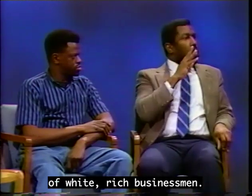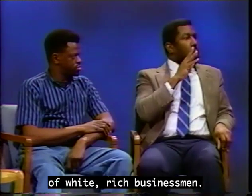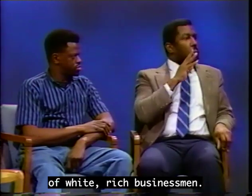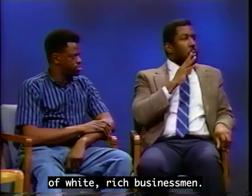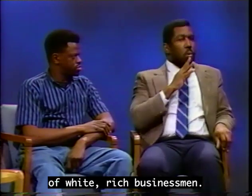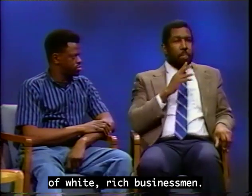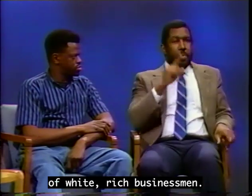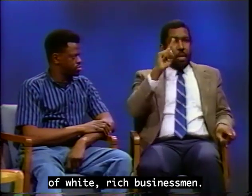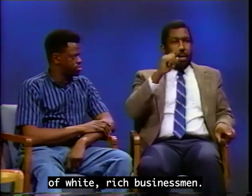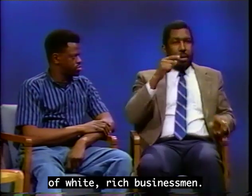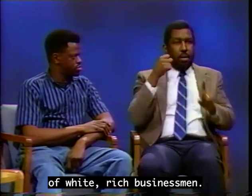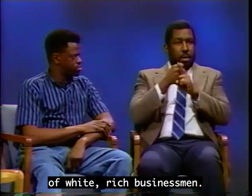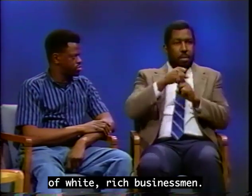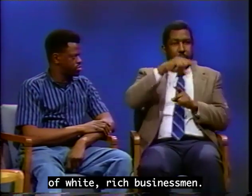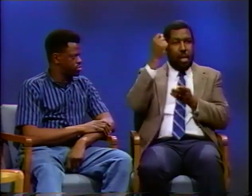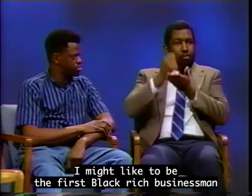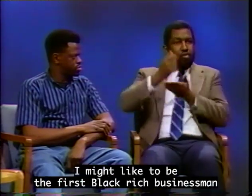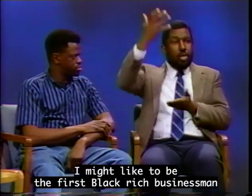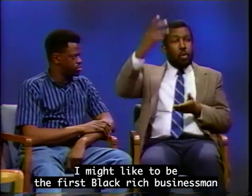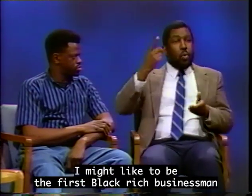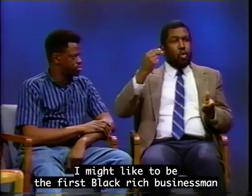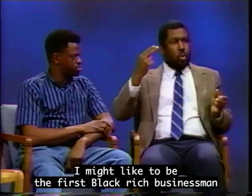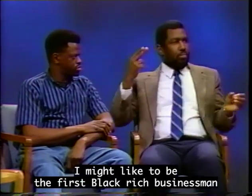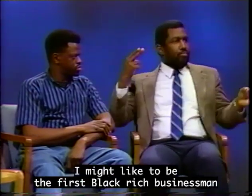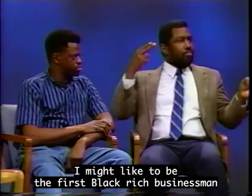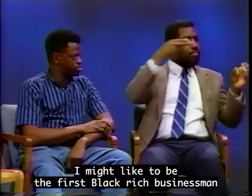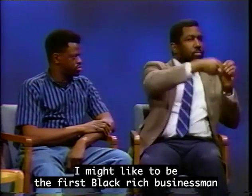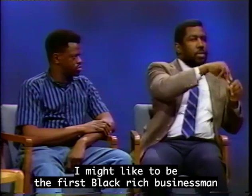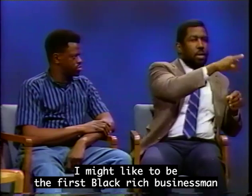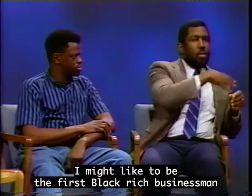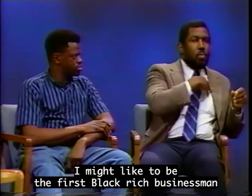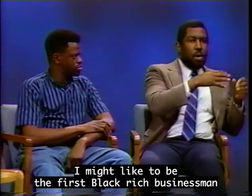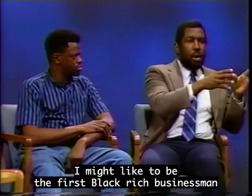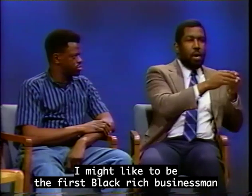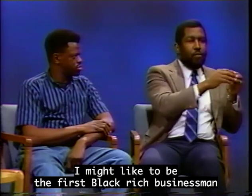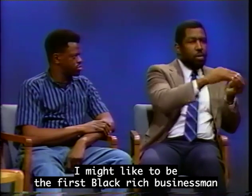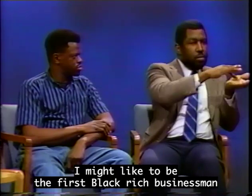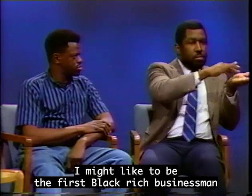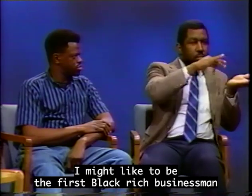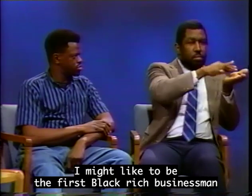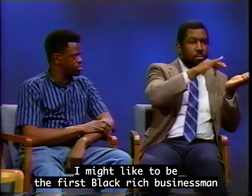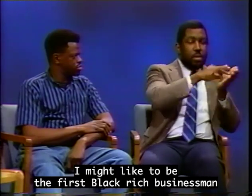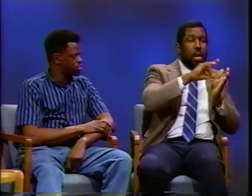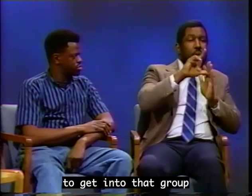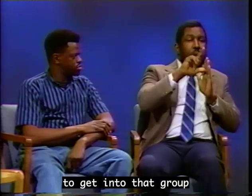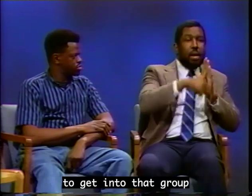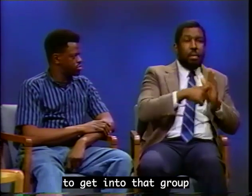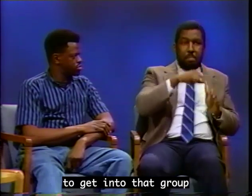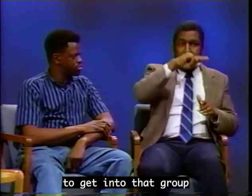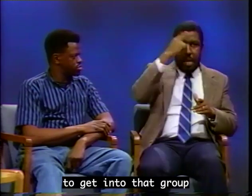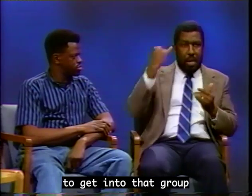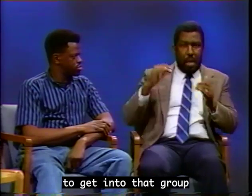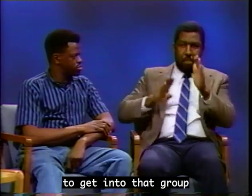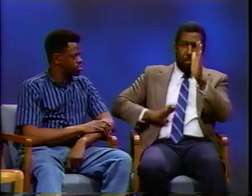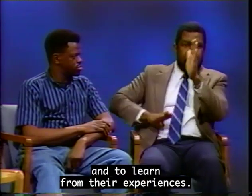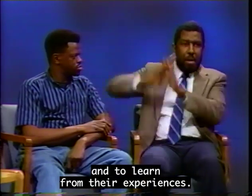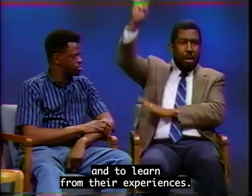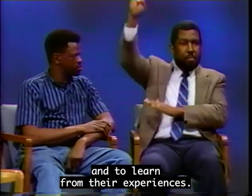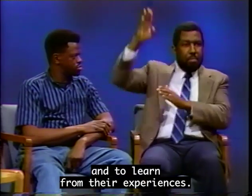white, rich businessmen. I might like to be the first black rich businessmen to get into that group and to learn from